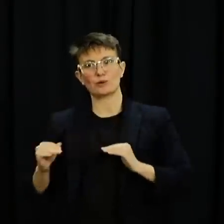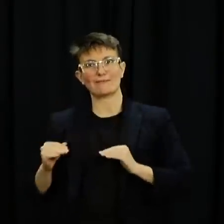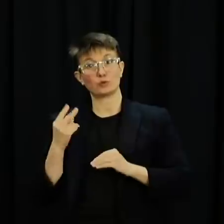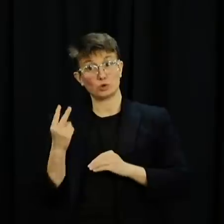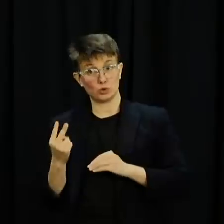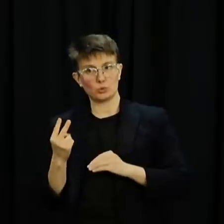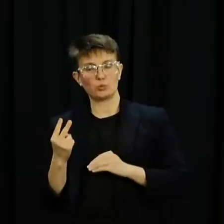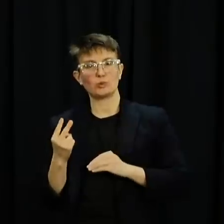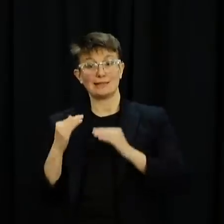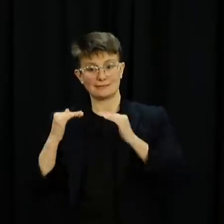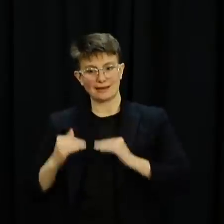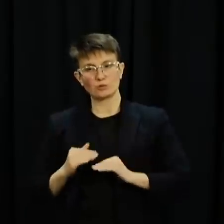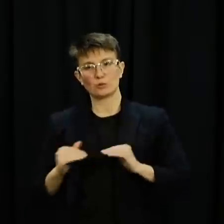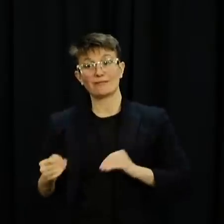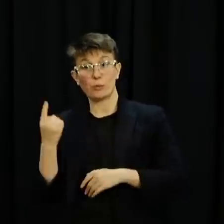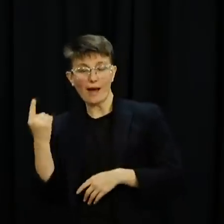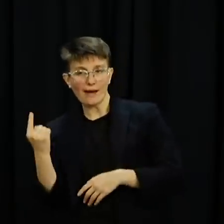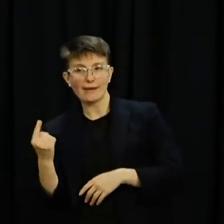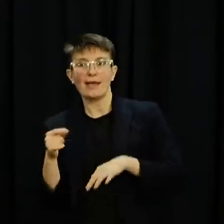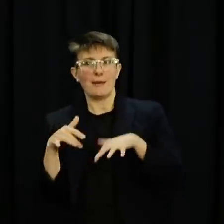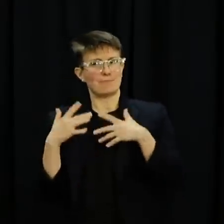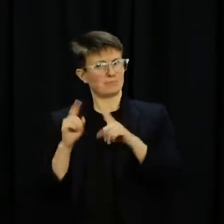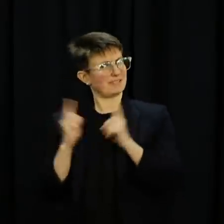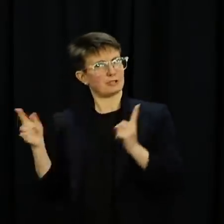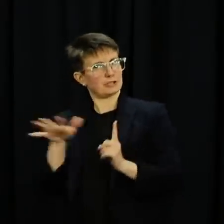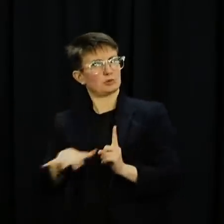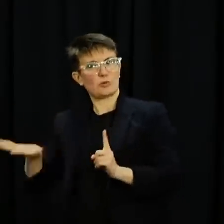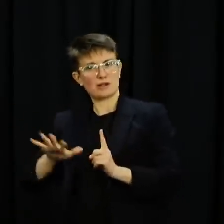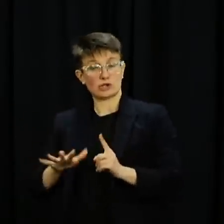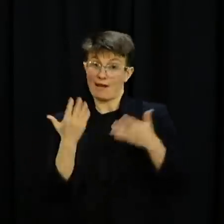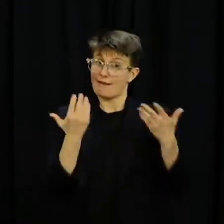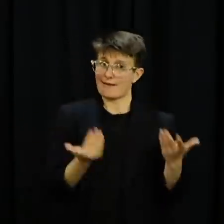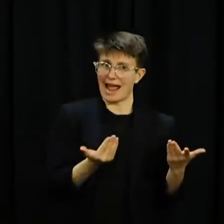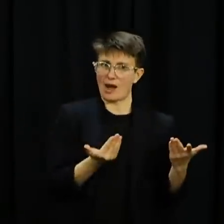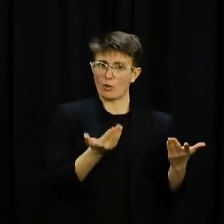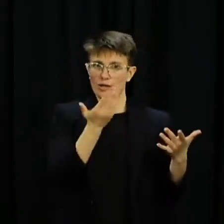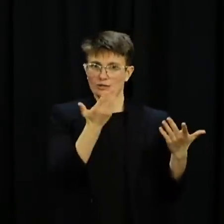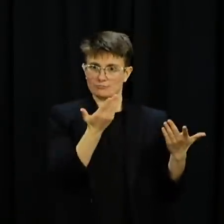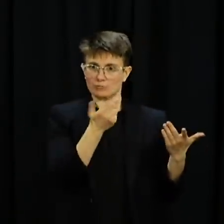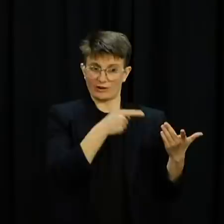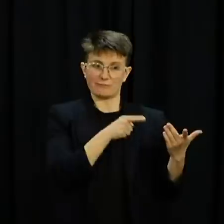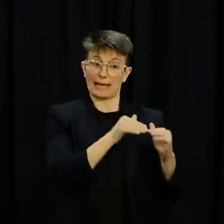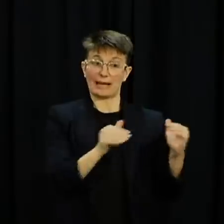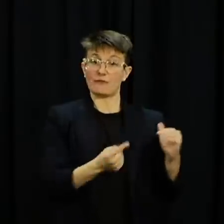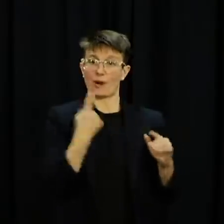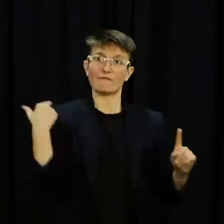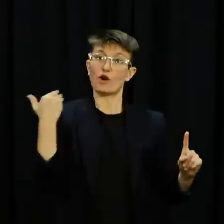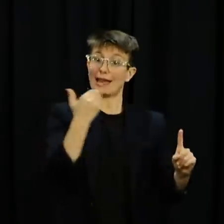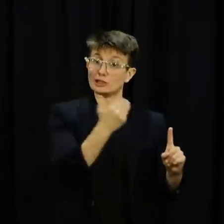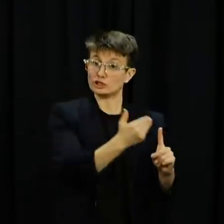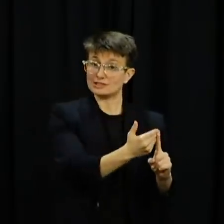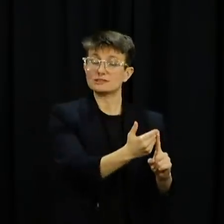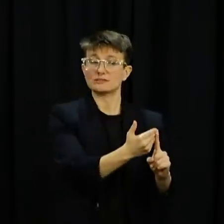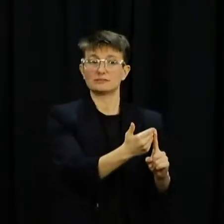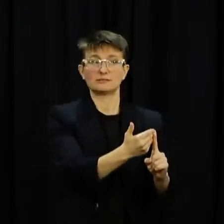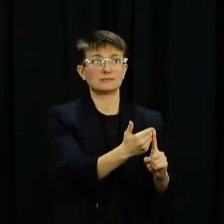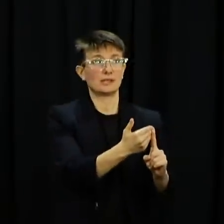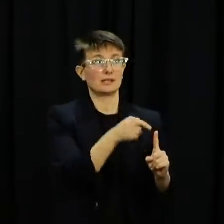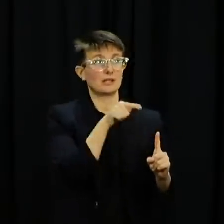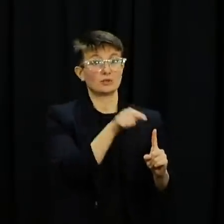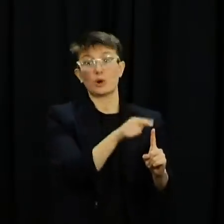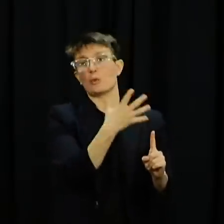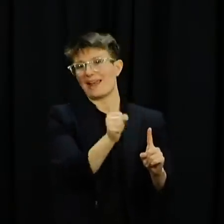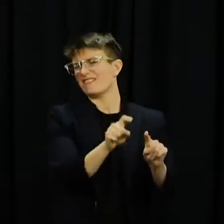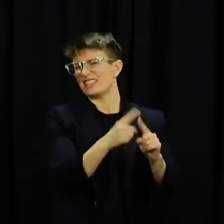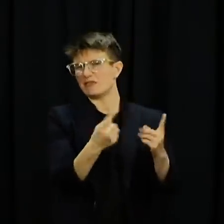resurgence planning in the health system and across government has included scenarios that would include different alert